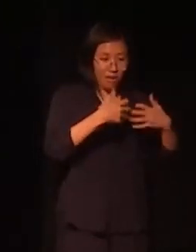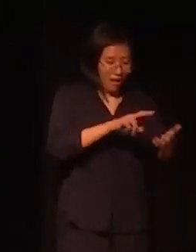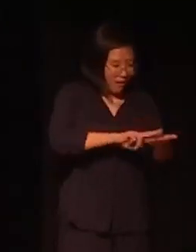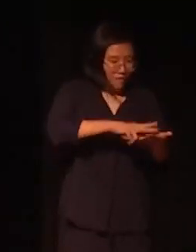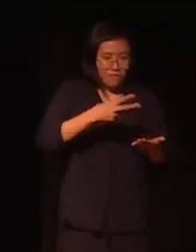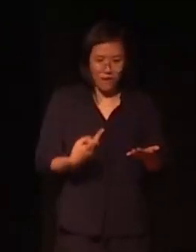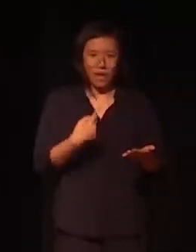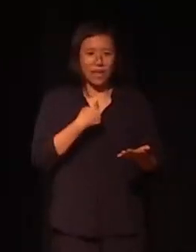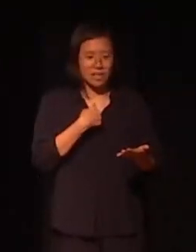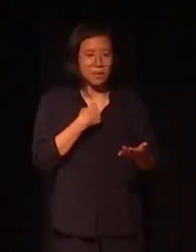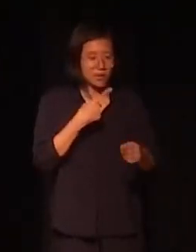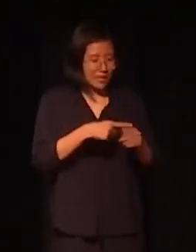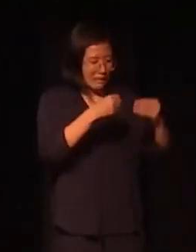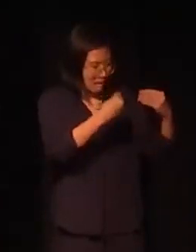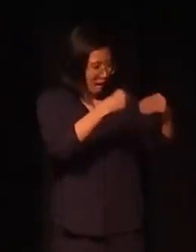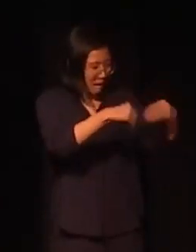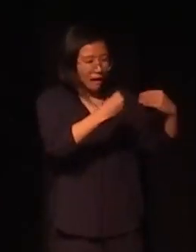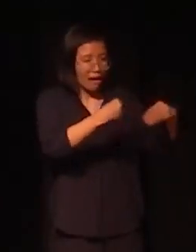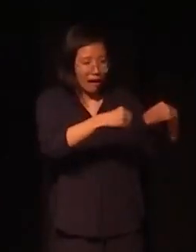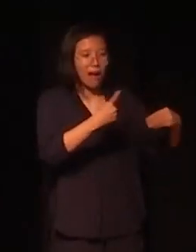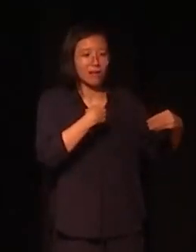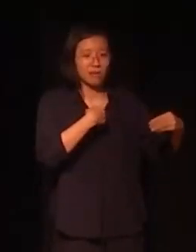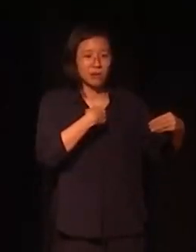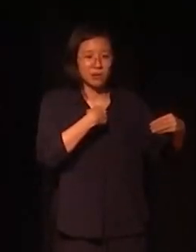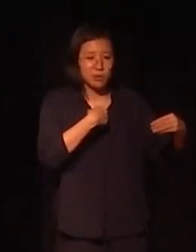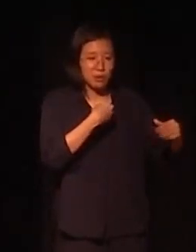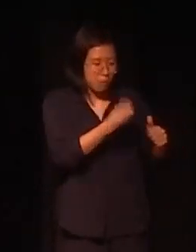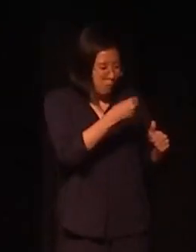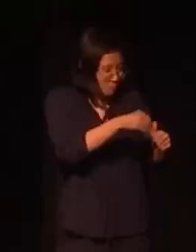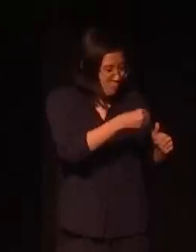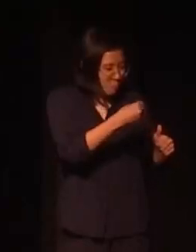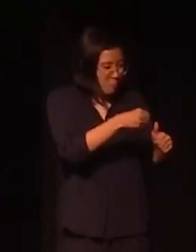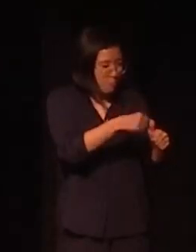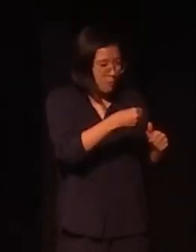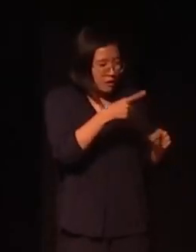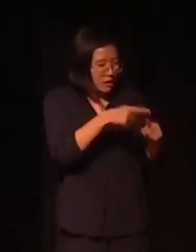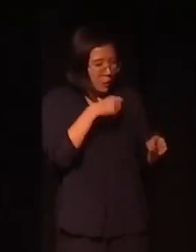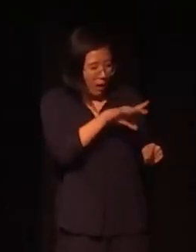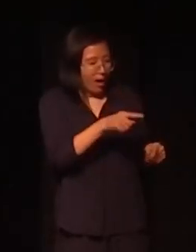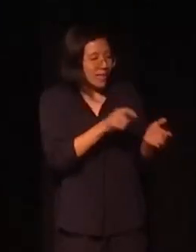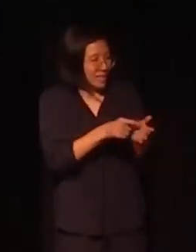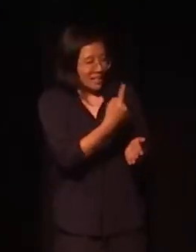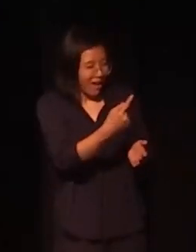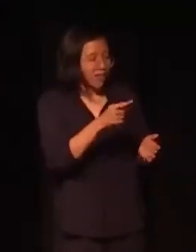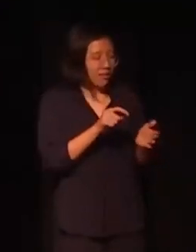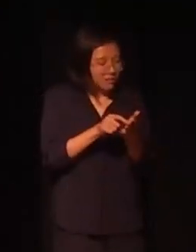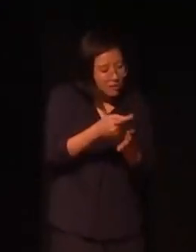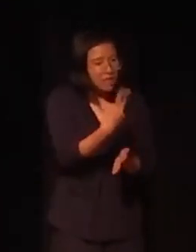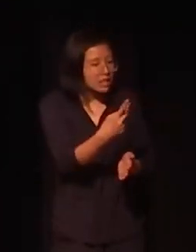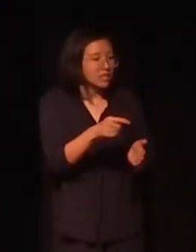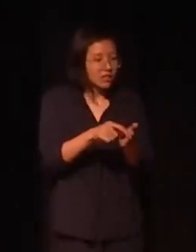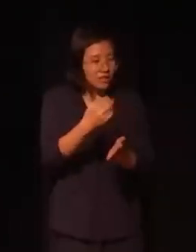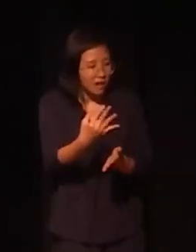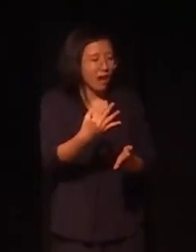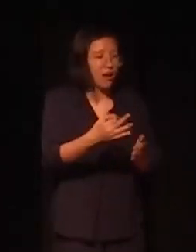you really have to tell them whether this stands for 1 or 2 or 3 or whatever. So this is quite different from